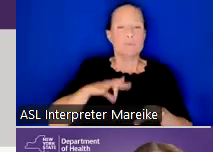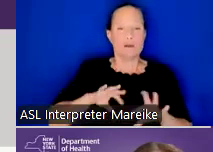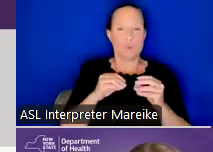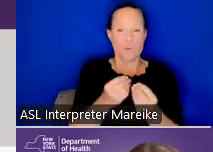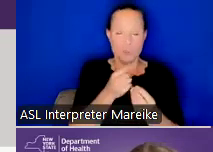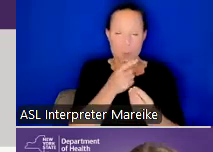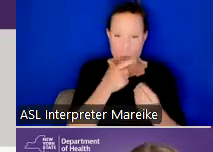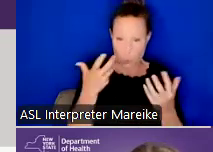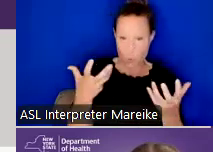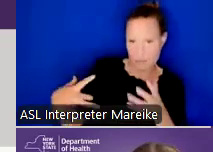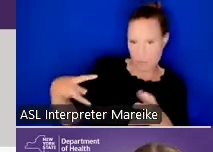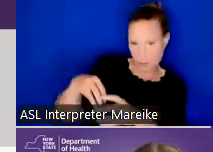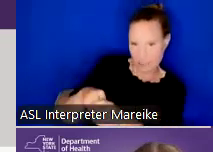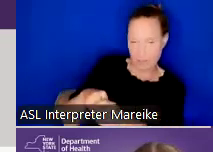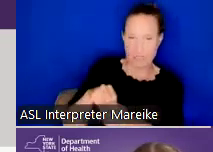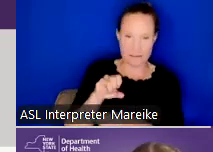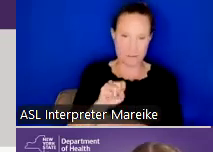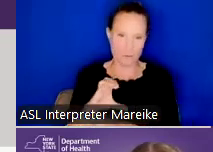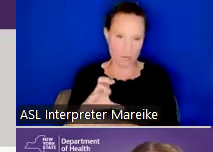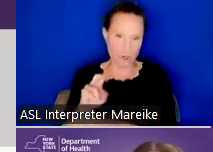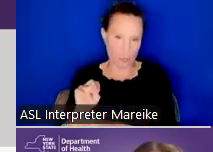to participate in the social care networks.